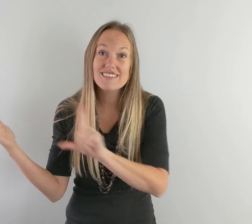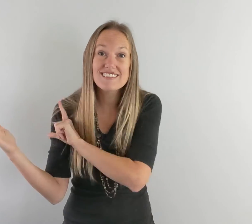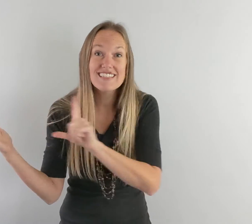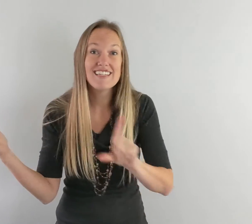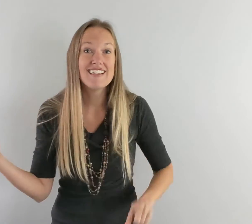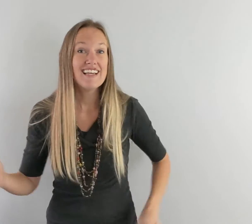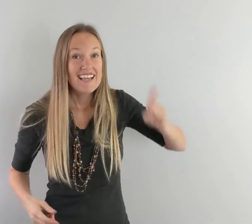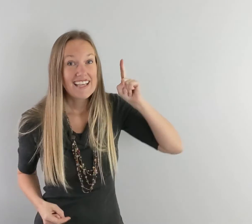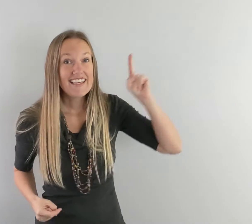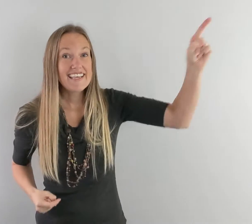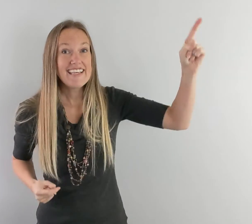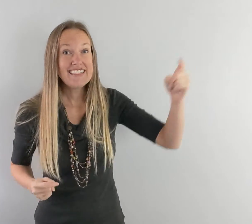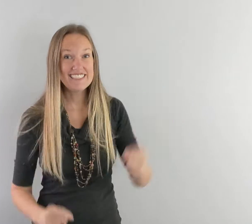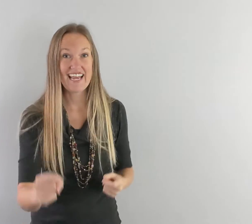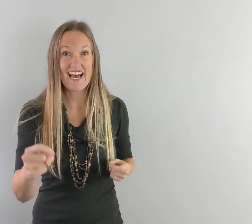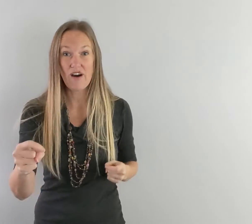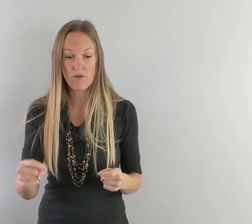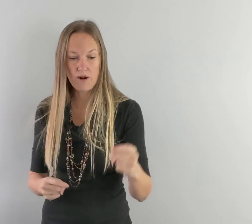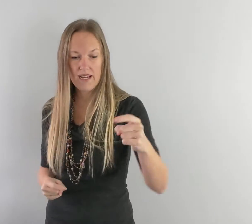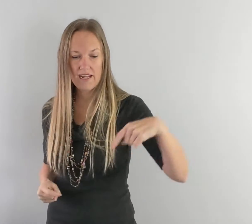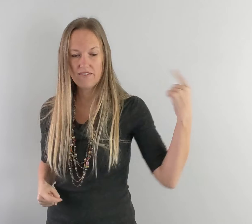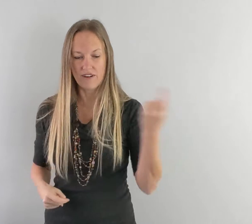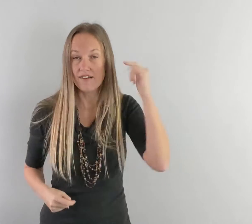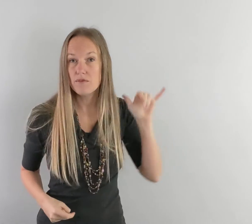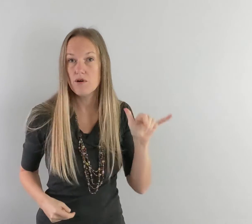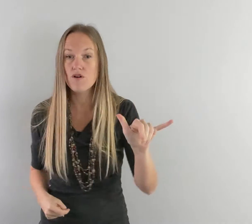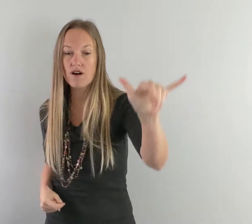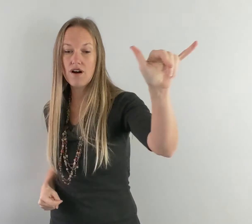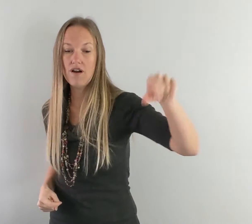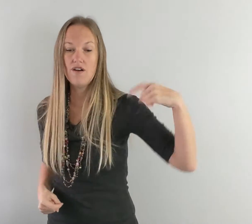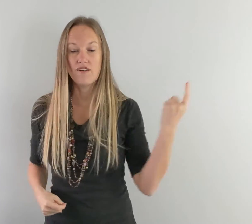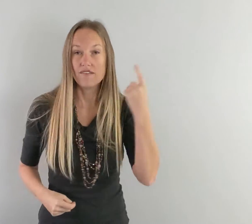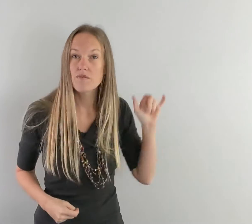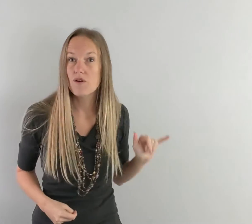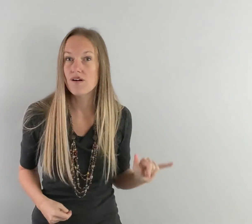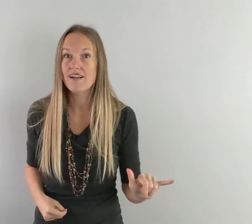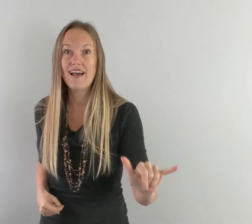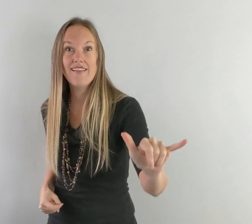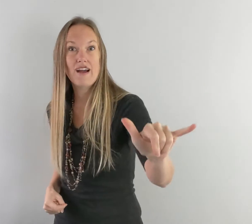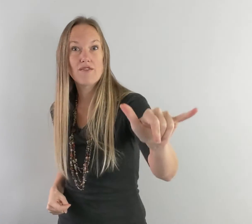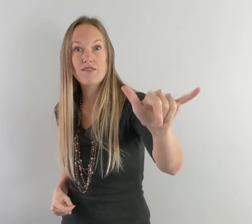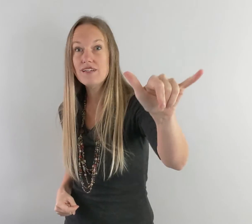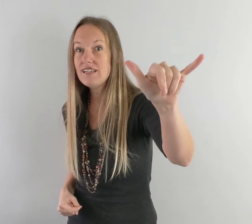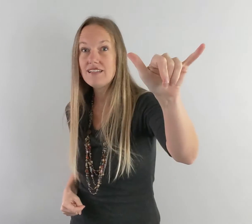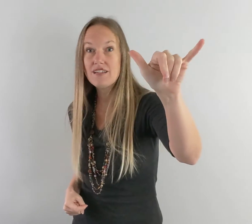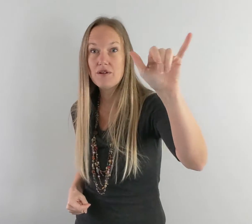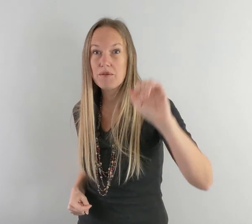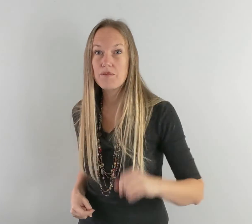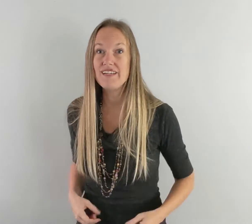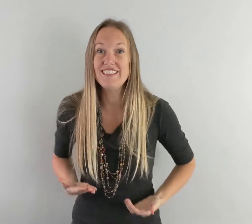Lords. He shall reign forevermore, forevermore. And now that really quick bridge,